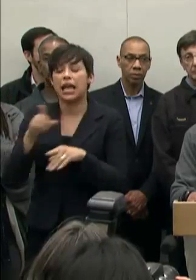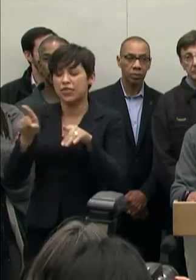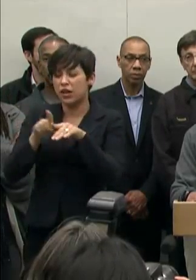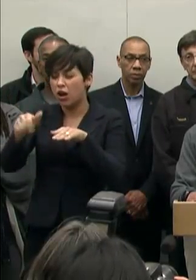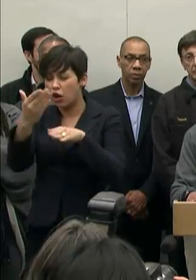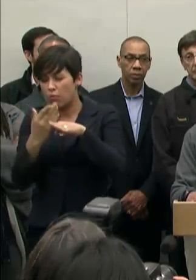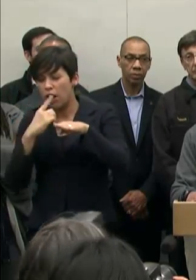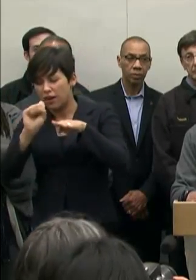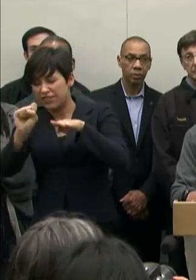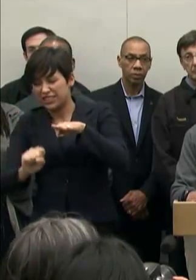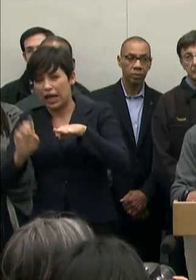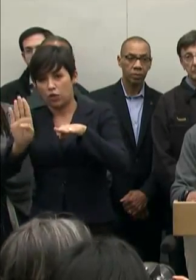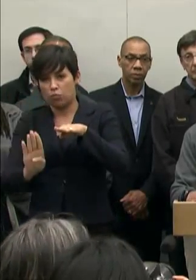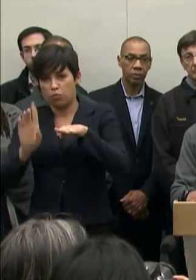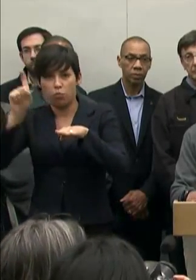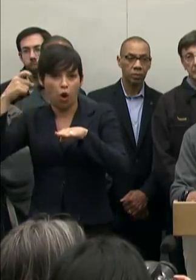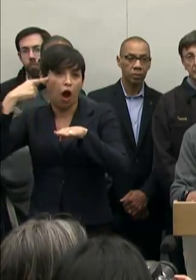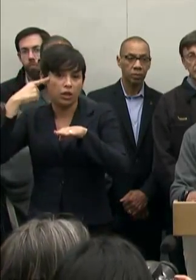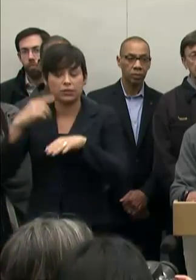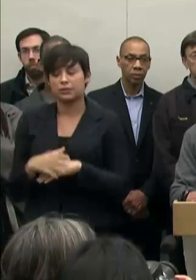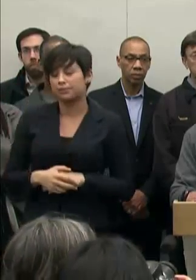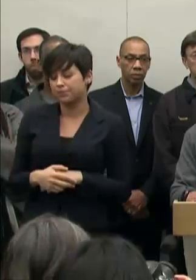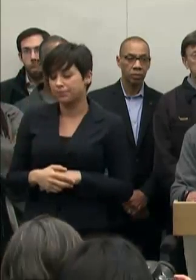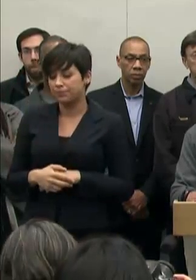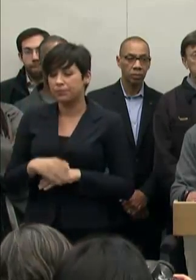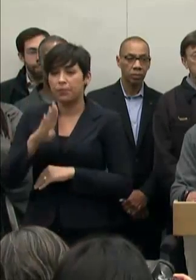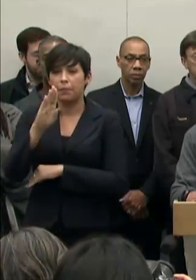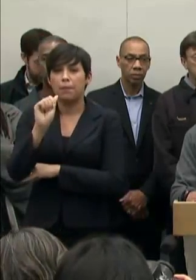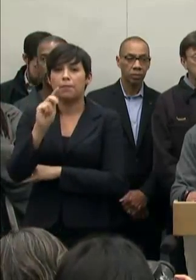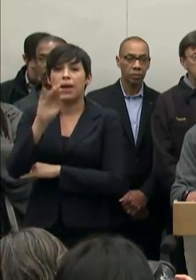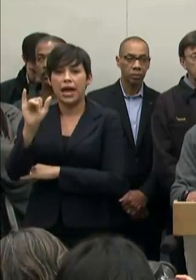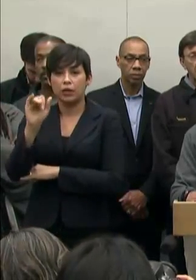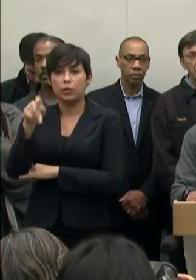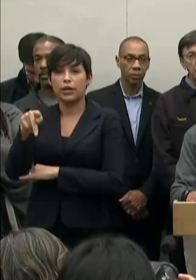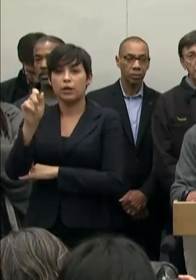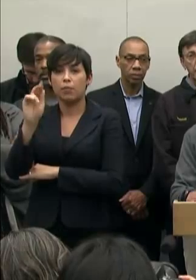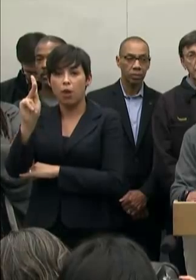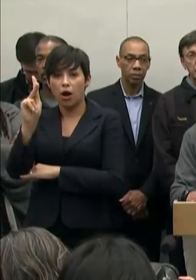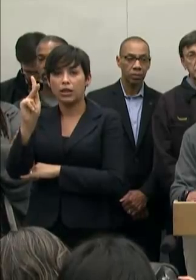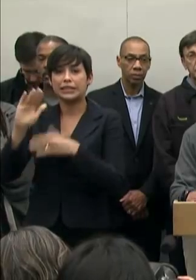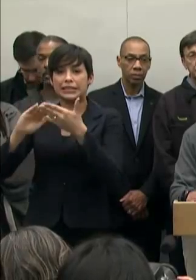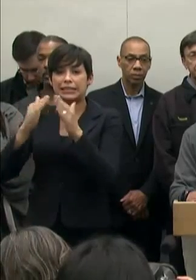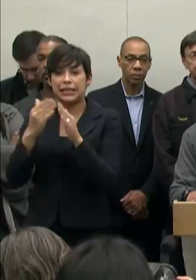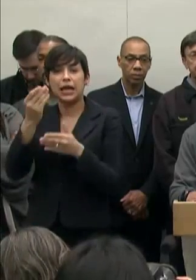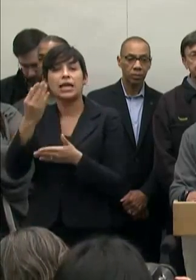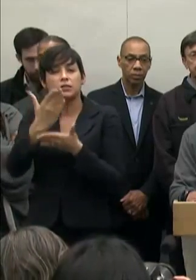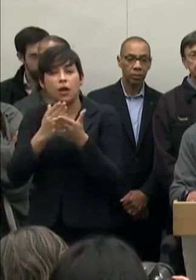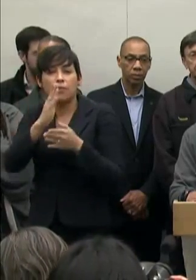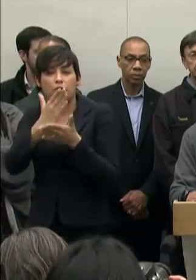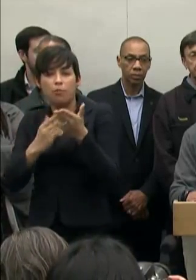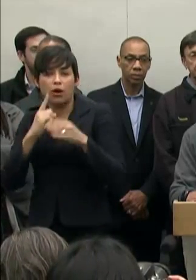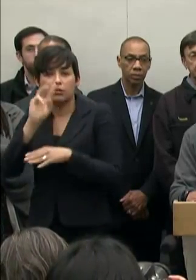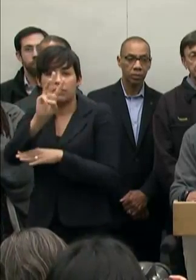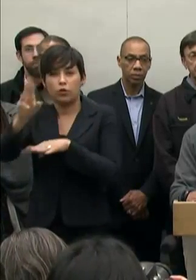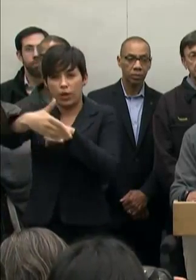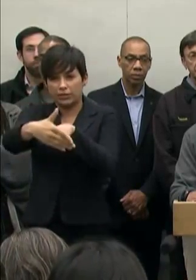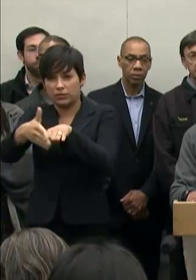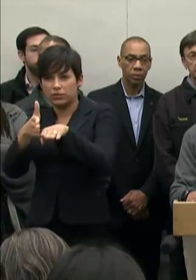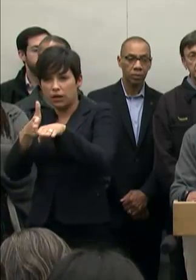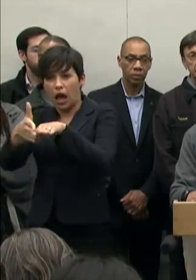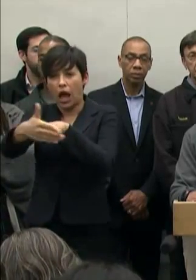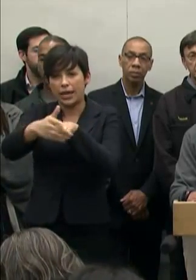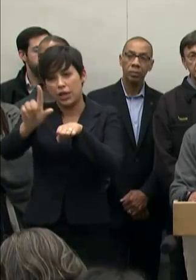South Bronx, Battery Park City, and stretches of the West Side waterfront and of the Lower East Side and